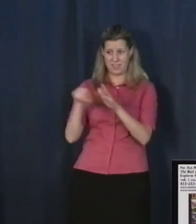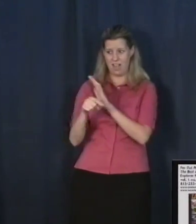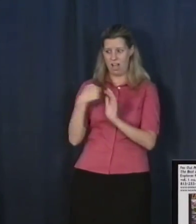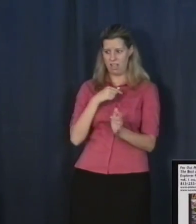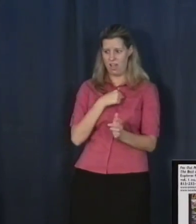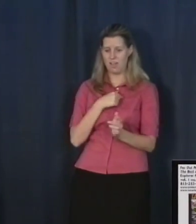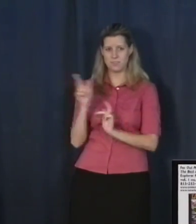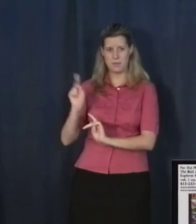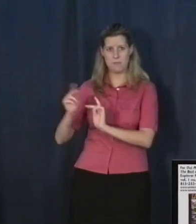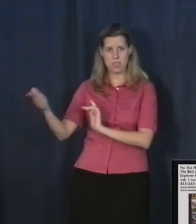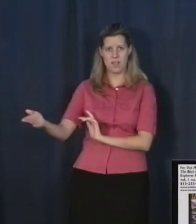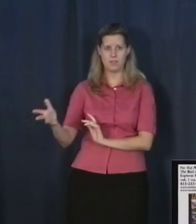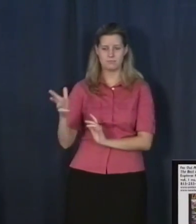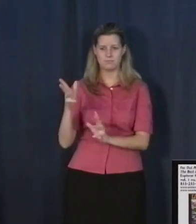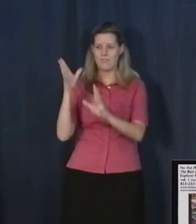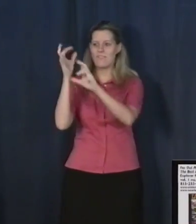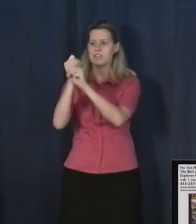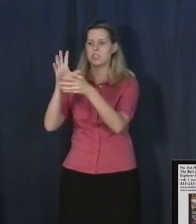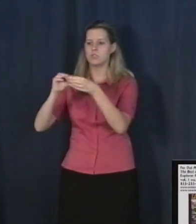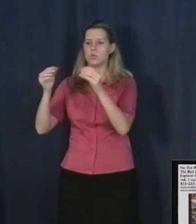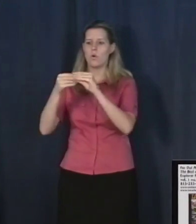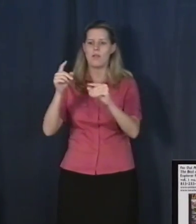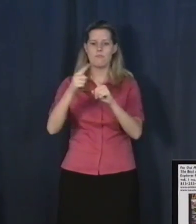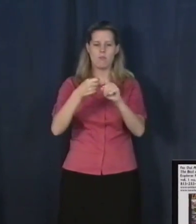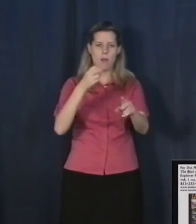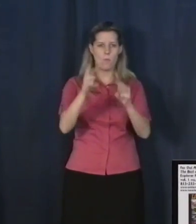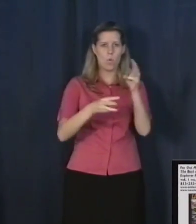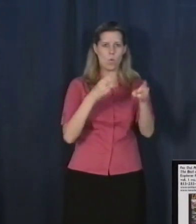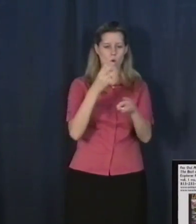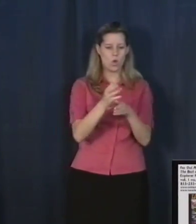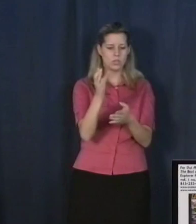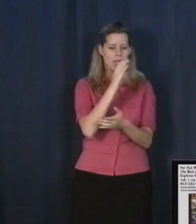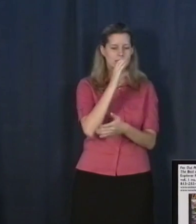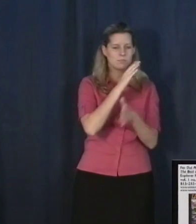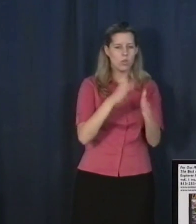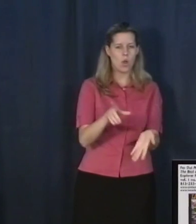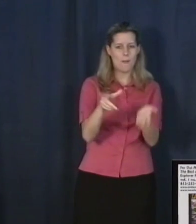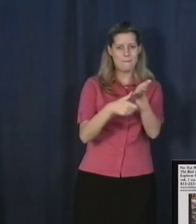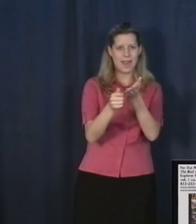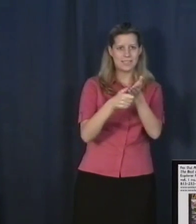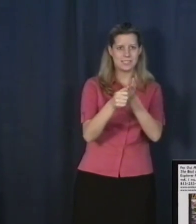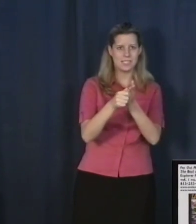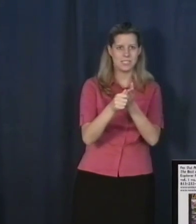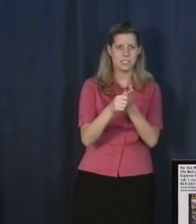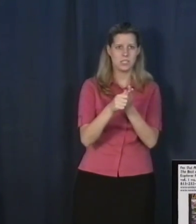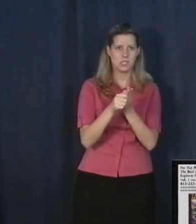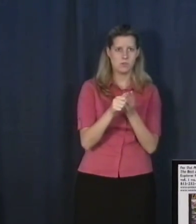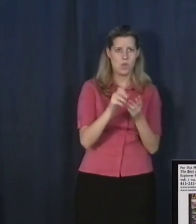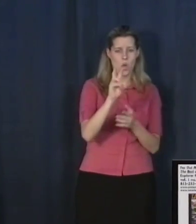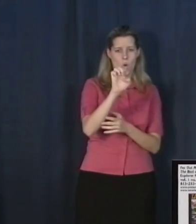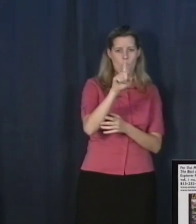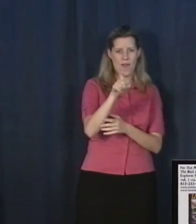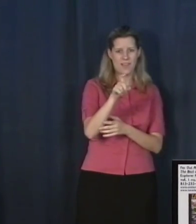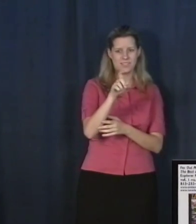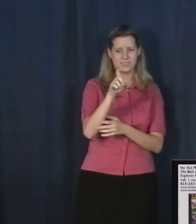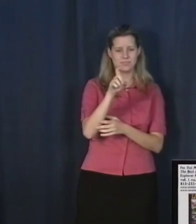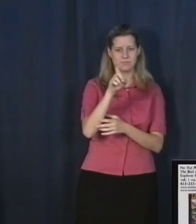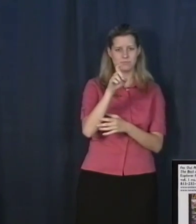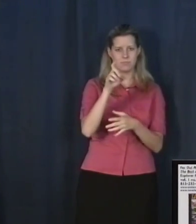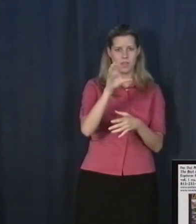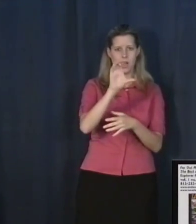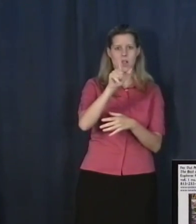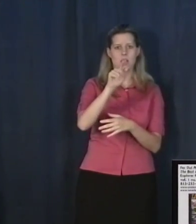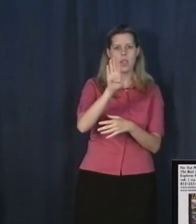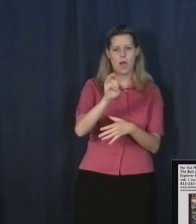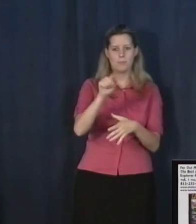going to kill us. Fascinating story from World Explorer magazine, wexclub.com, W-E-X for